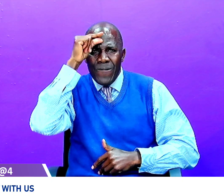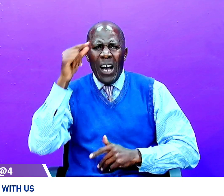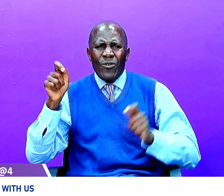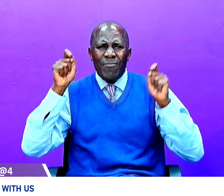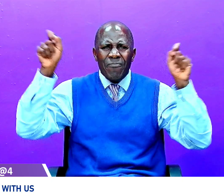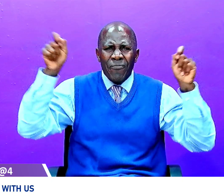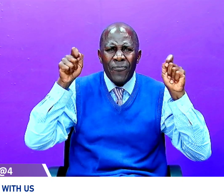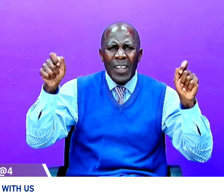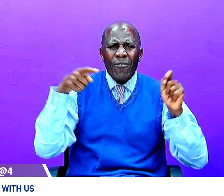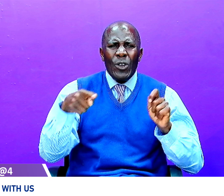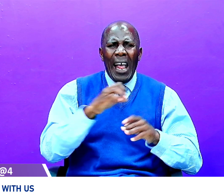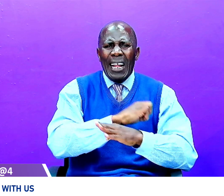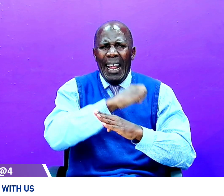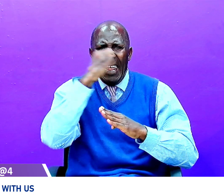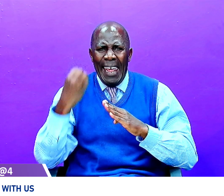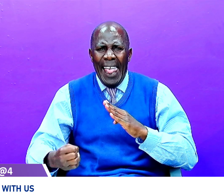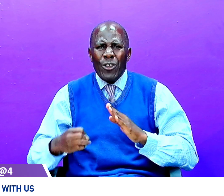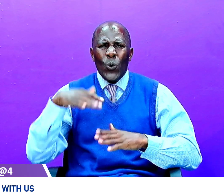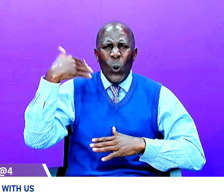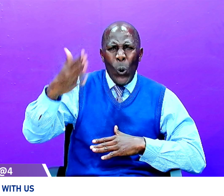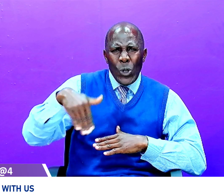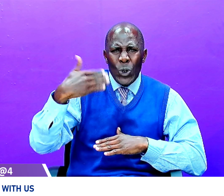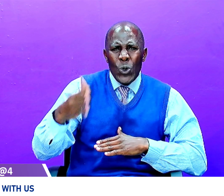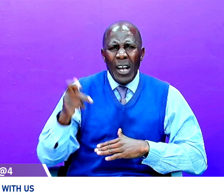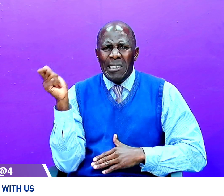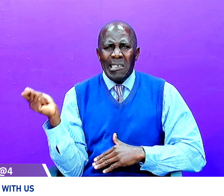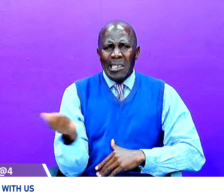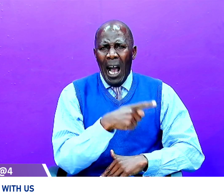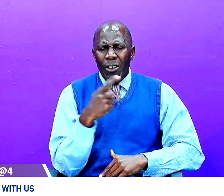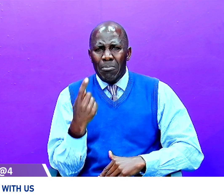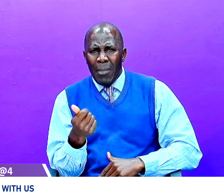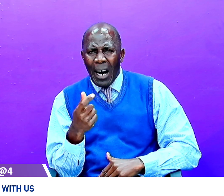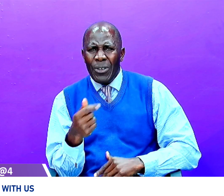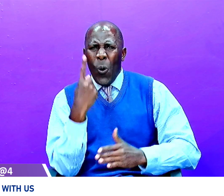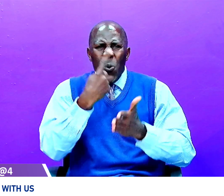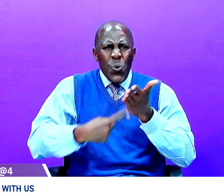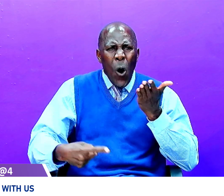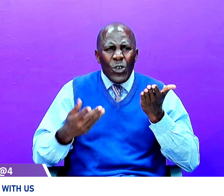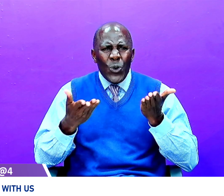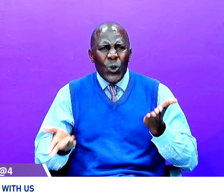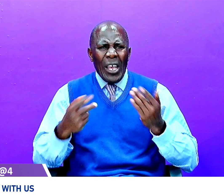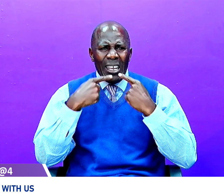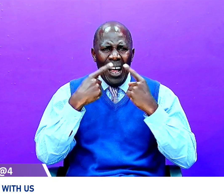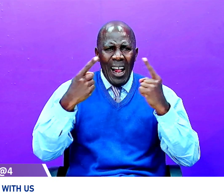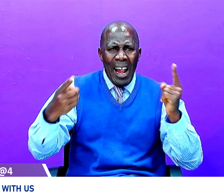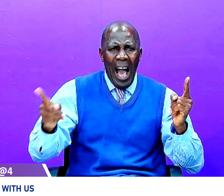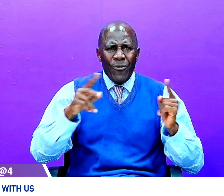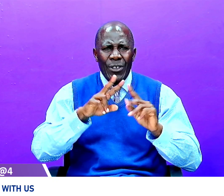demanding an end to delayed salary and what they claim